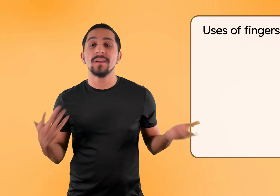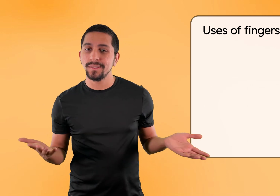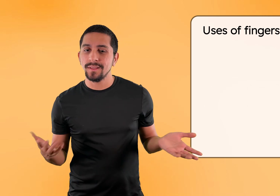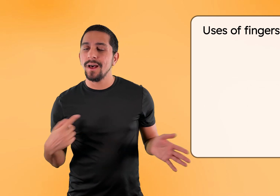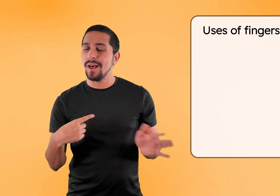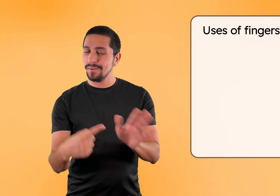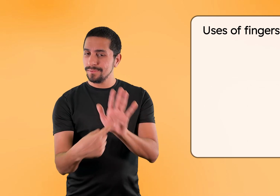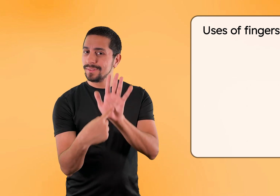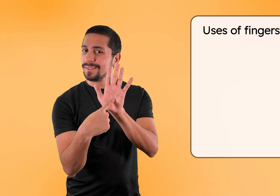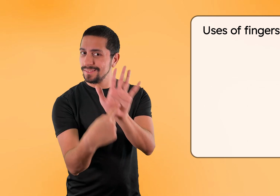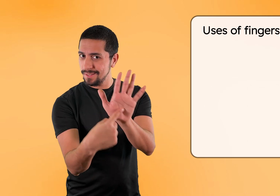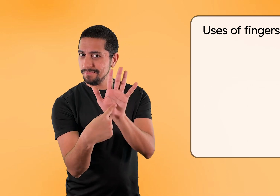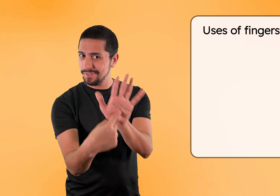Here are some examples.